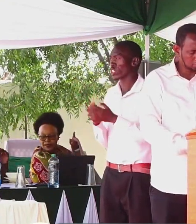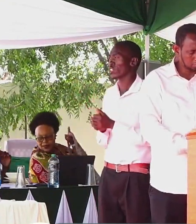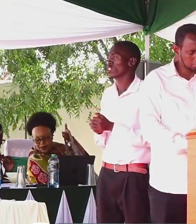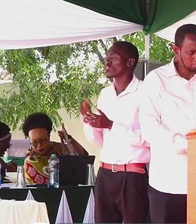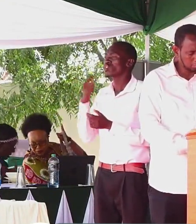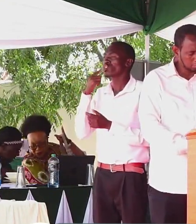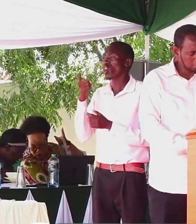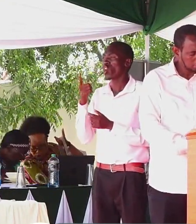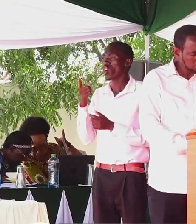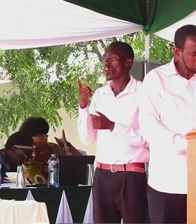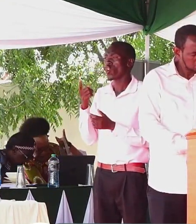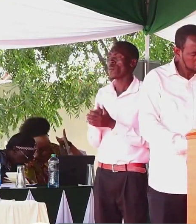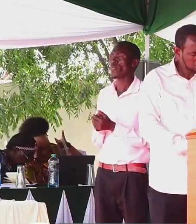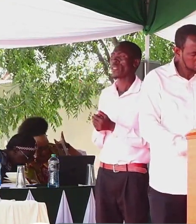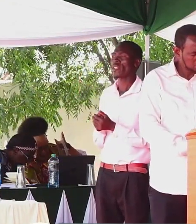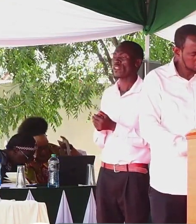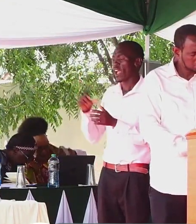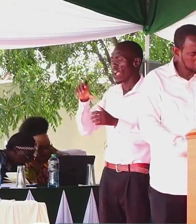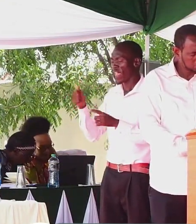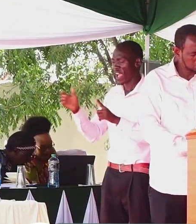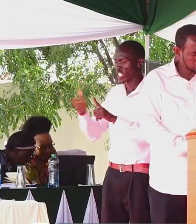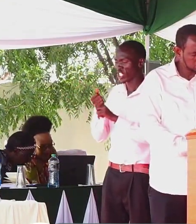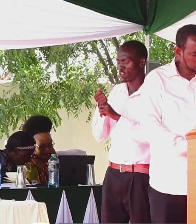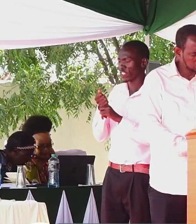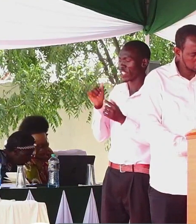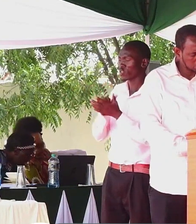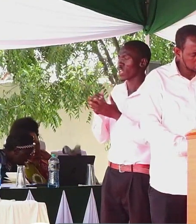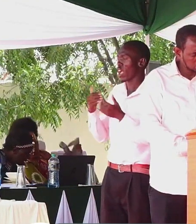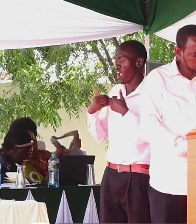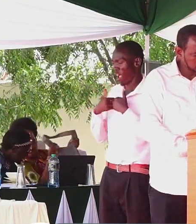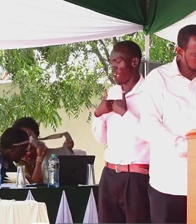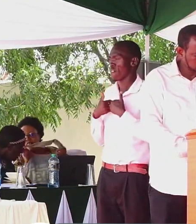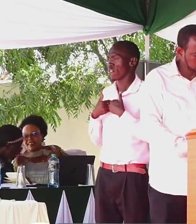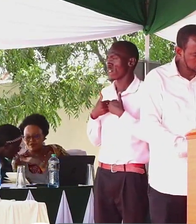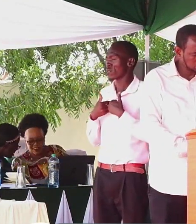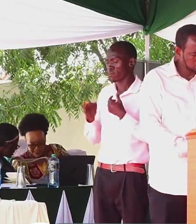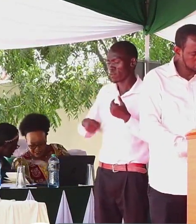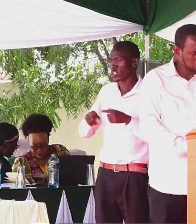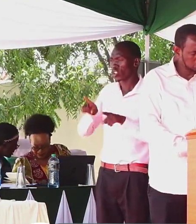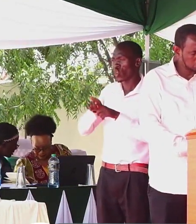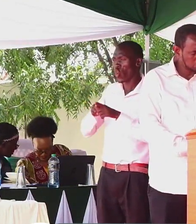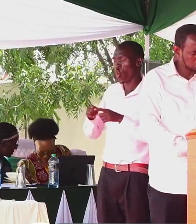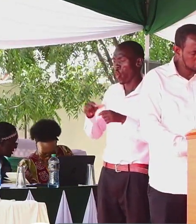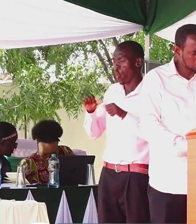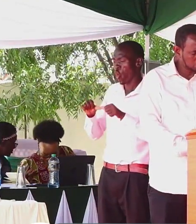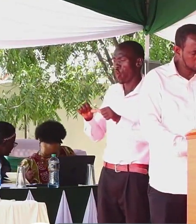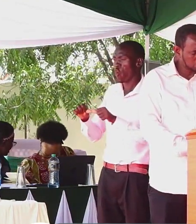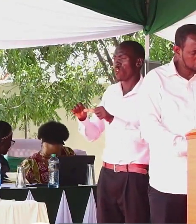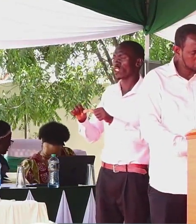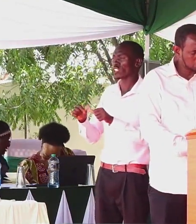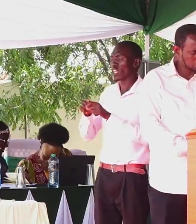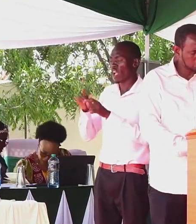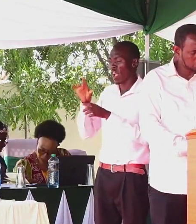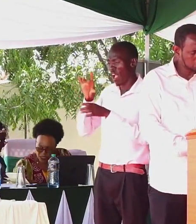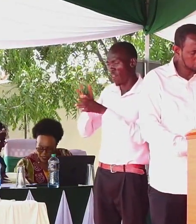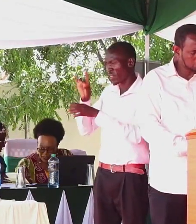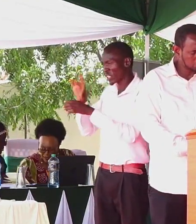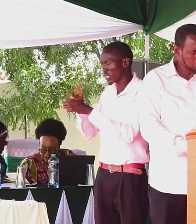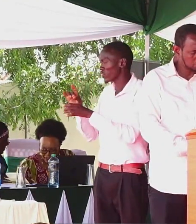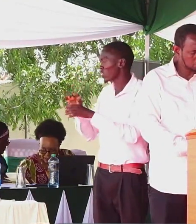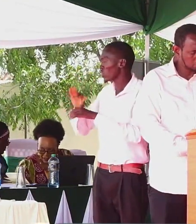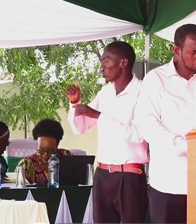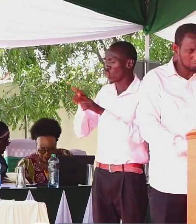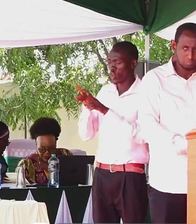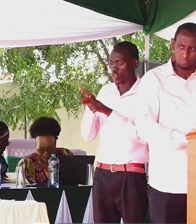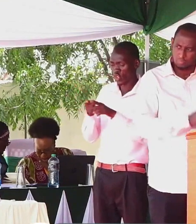So, and the other achievement we have is we intend to equip, of course, and we have identified some schools,